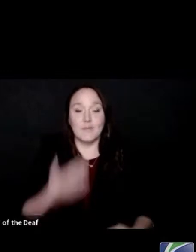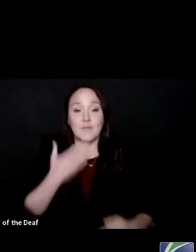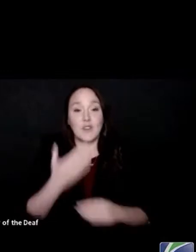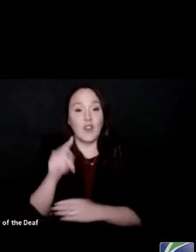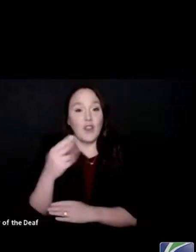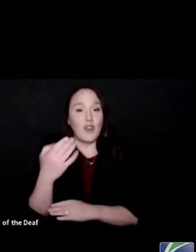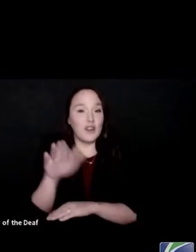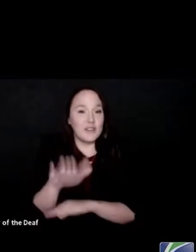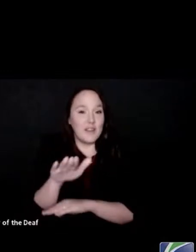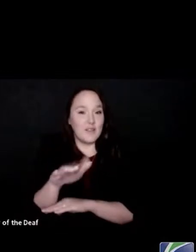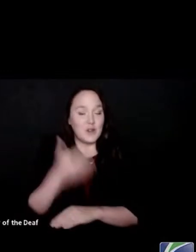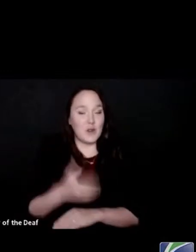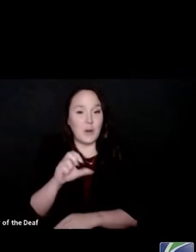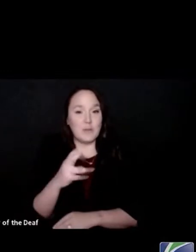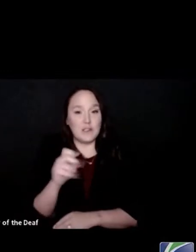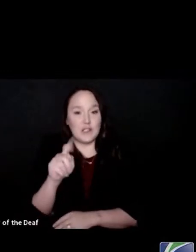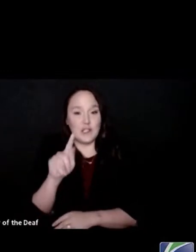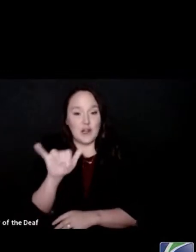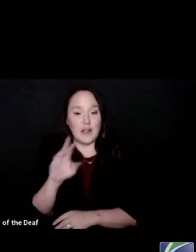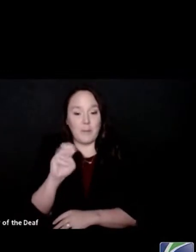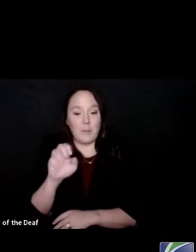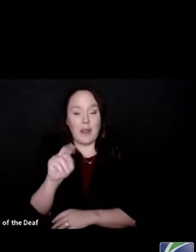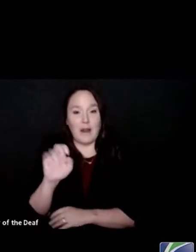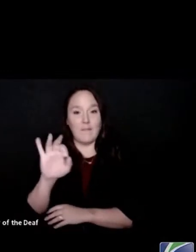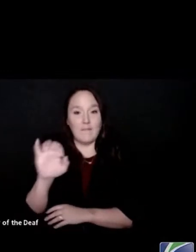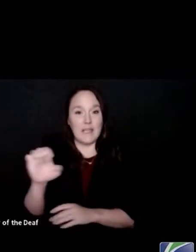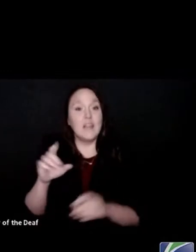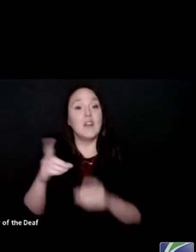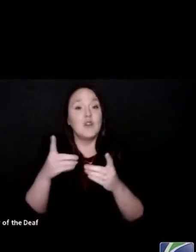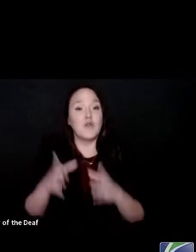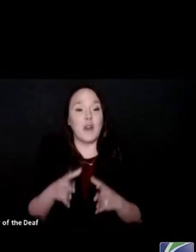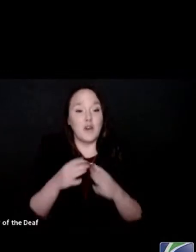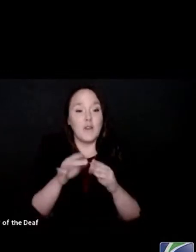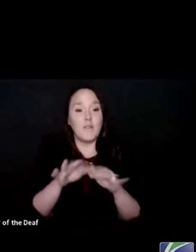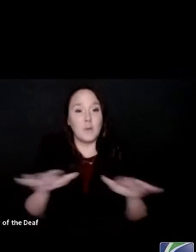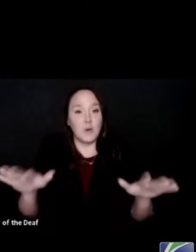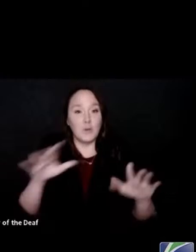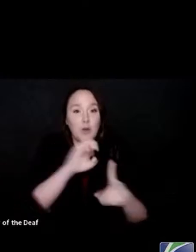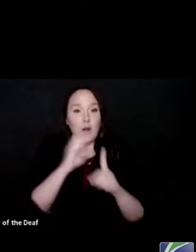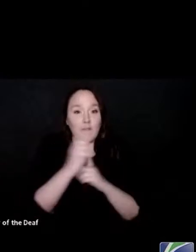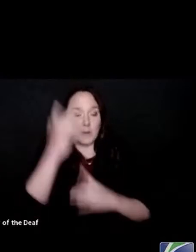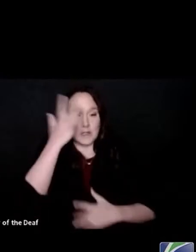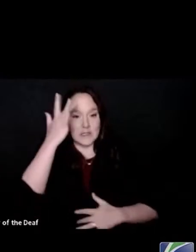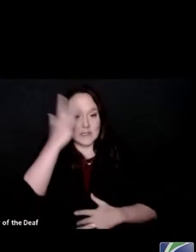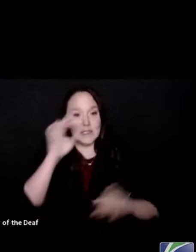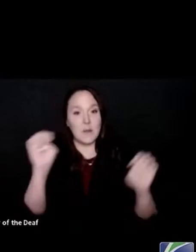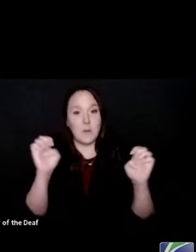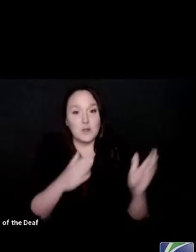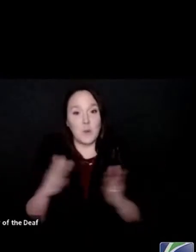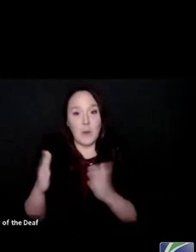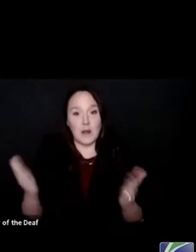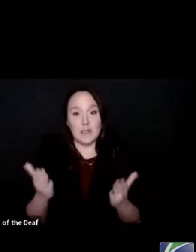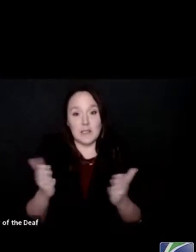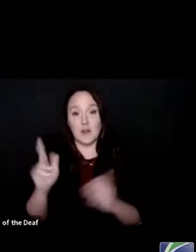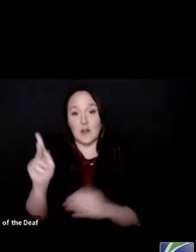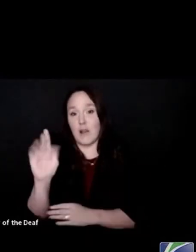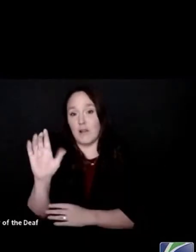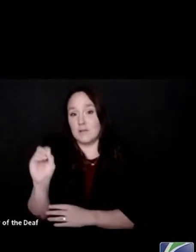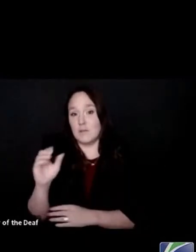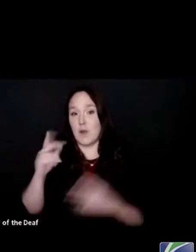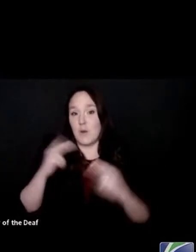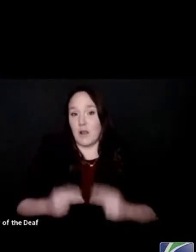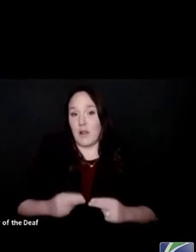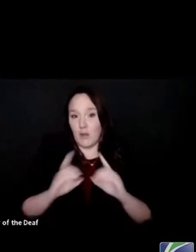Good Thursday afternoon. I'm Charity Menifee, Director of Communicable and Environmental Disease and Emergency Preparedness here at Knox County Health Department.